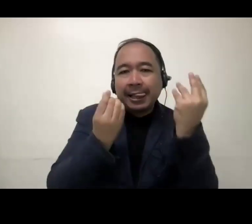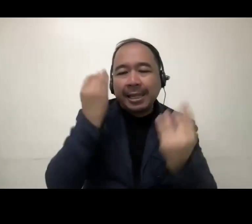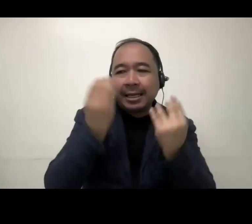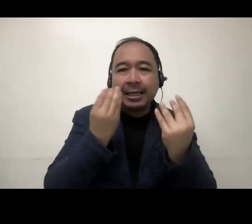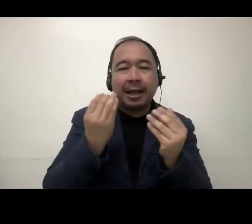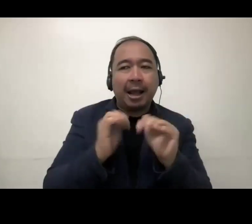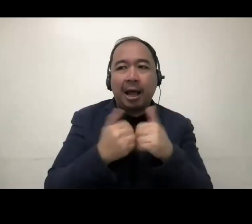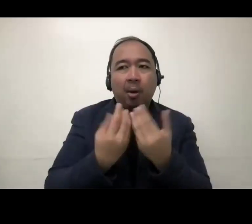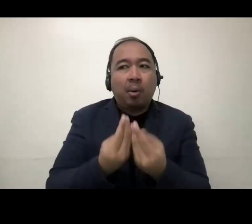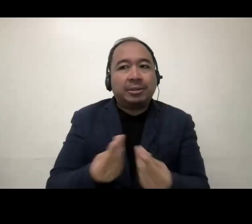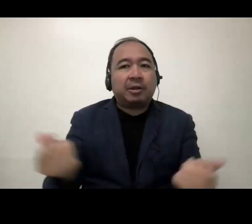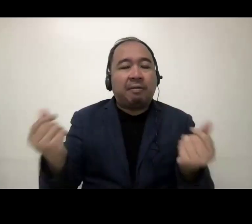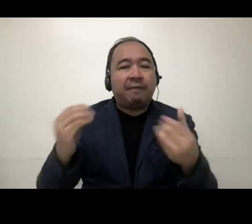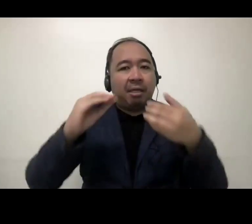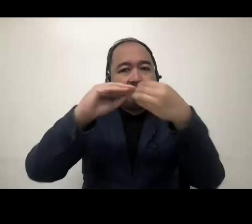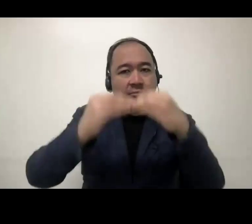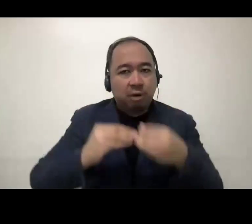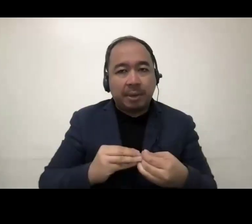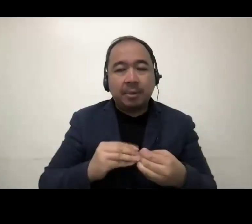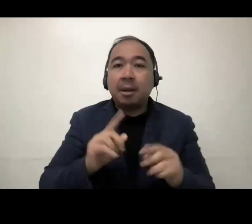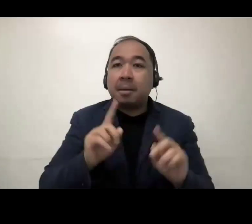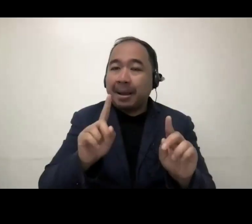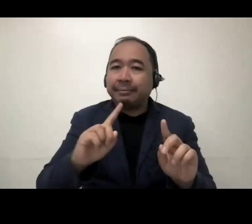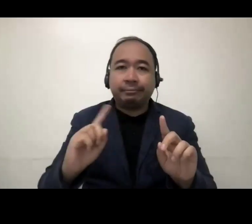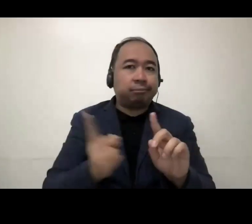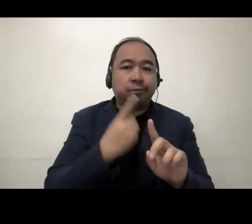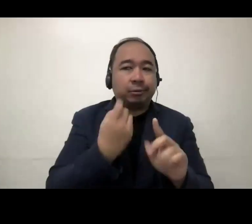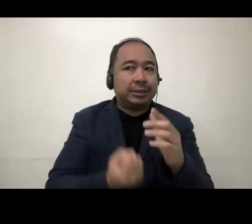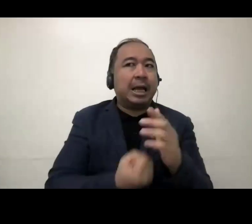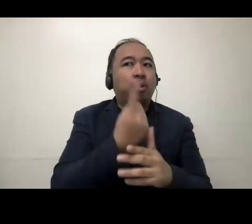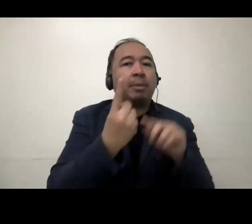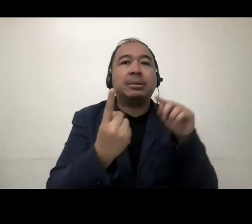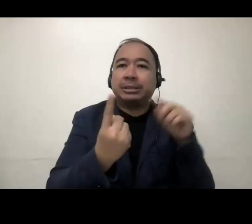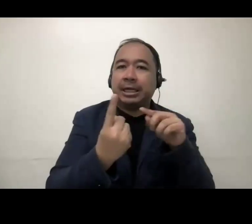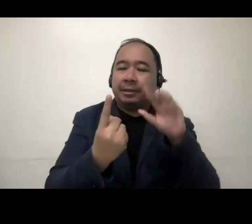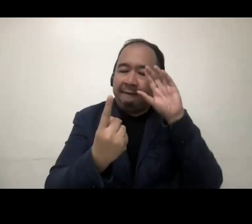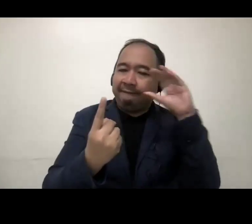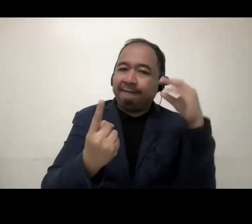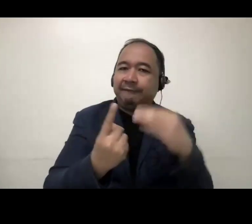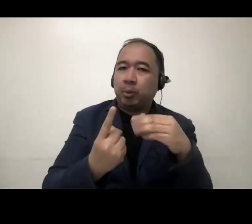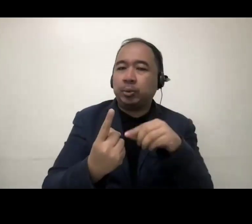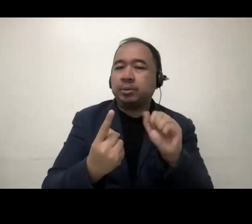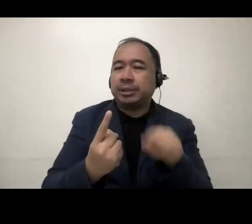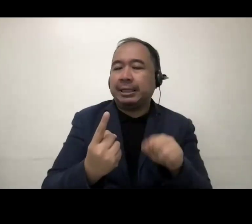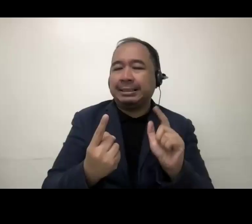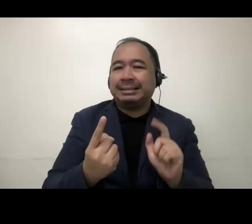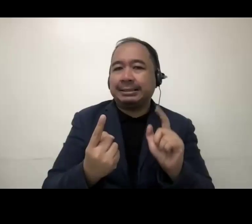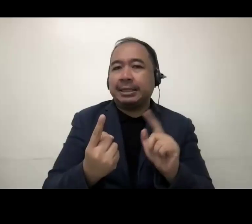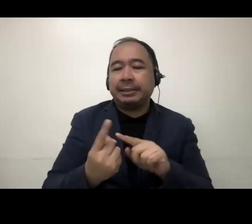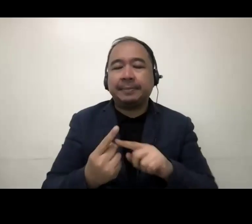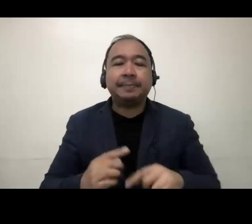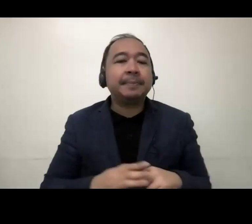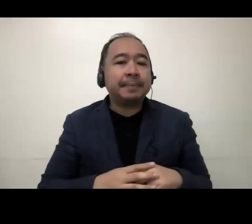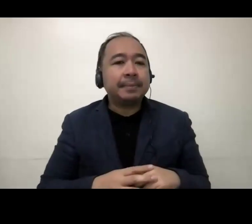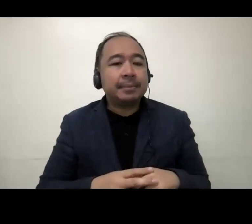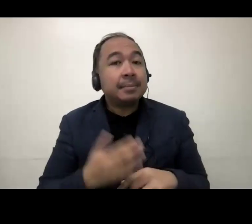problems through what you're trying to achieve, the outcomes is always a good place to start. Kia ora. Thank you. Over to you,